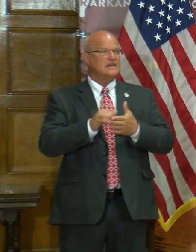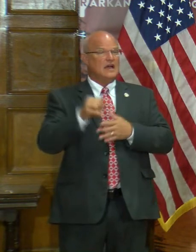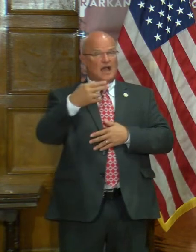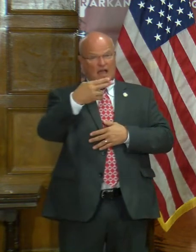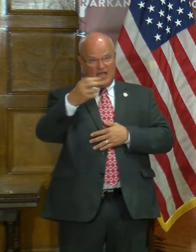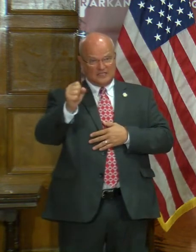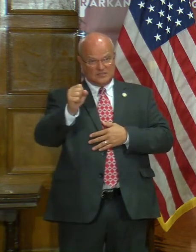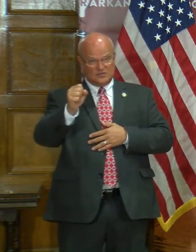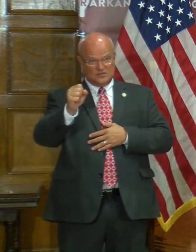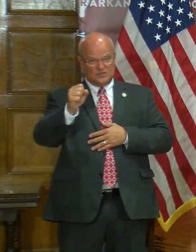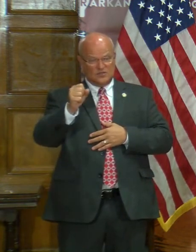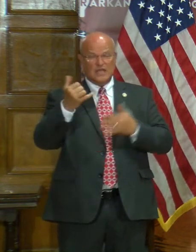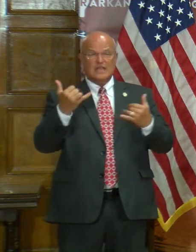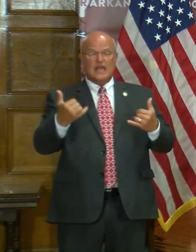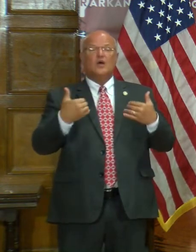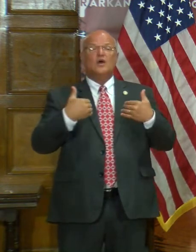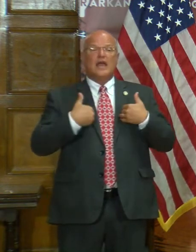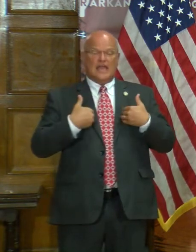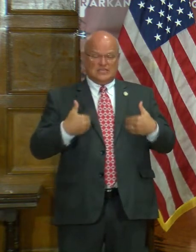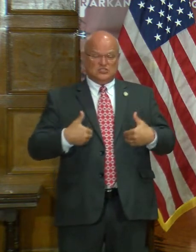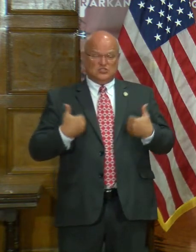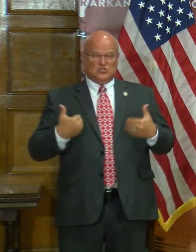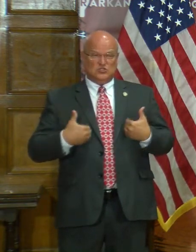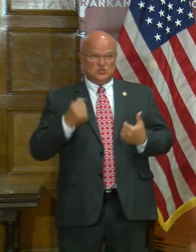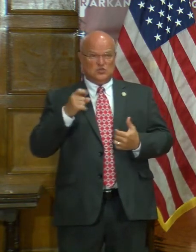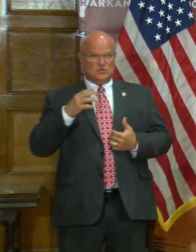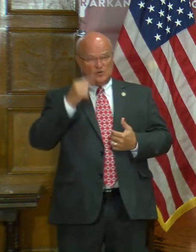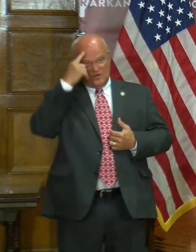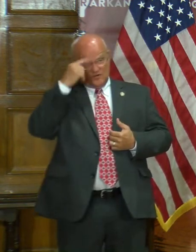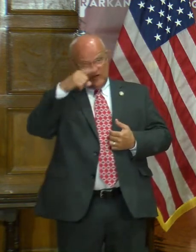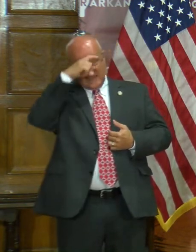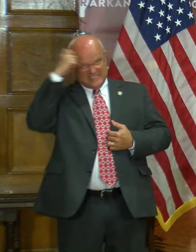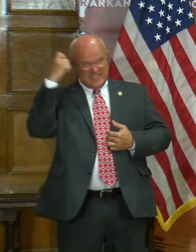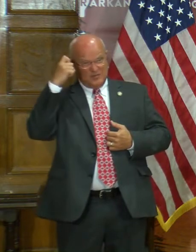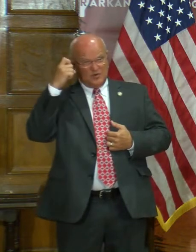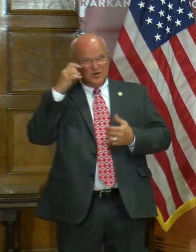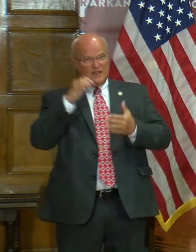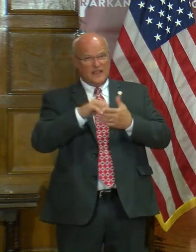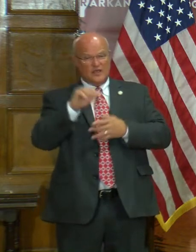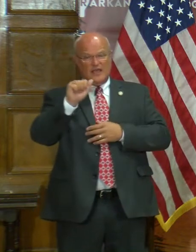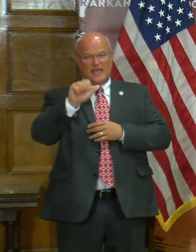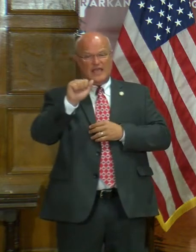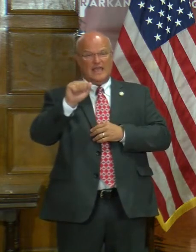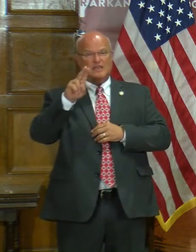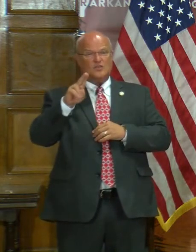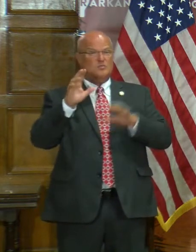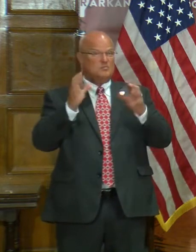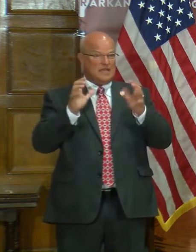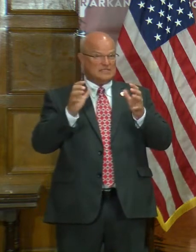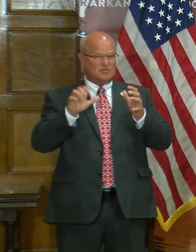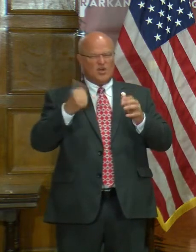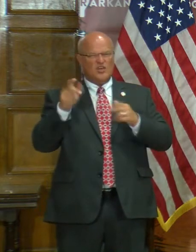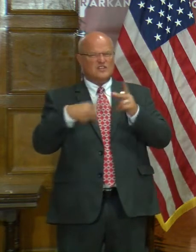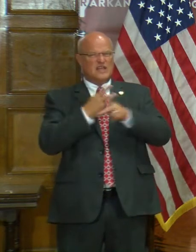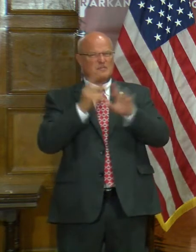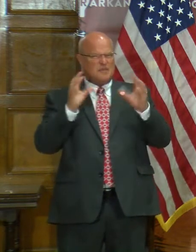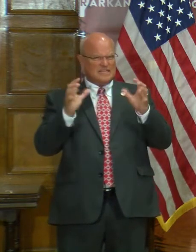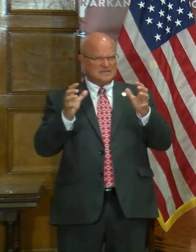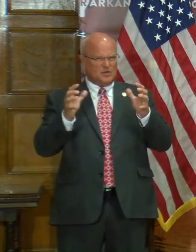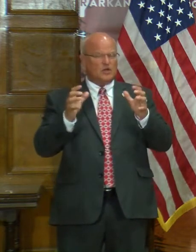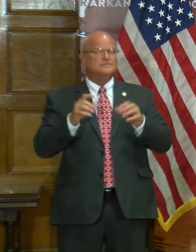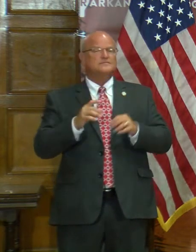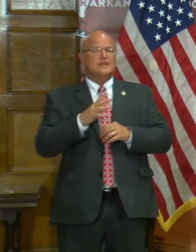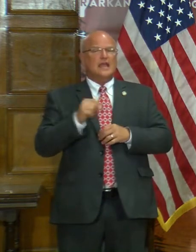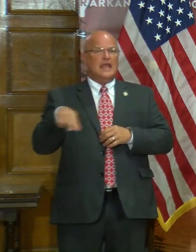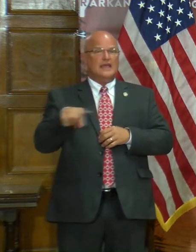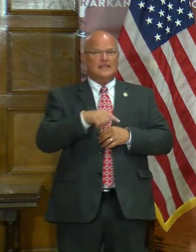high school sports. Now, we did have youth sports for the summer, which was AAU basketball, other types of basketball,